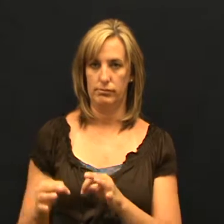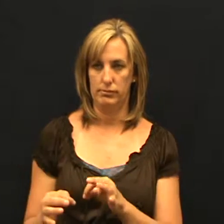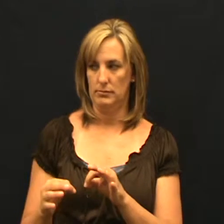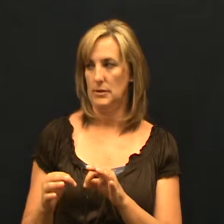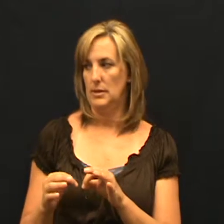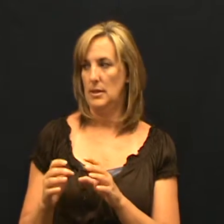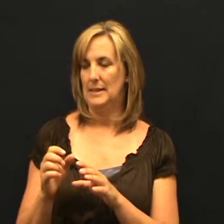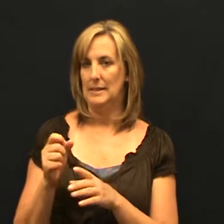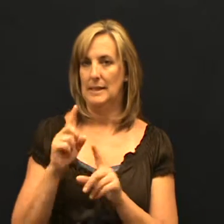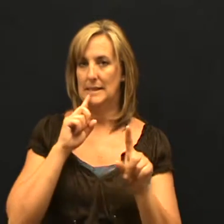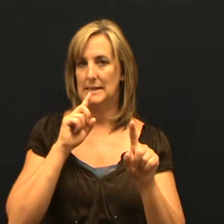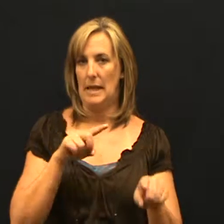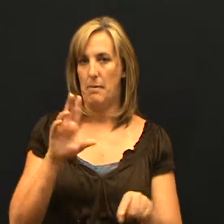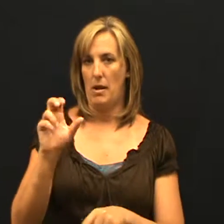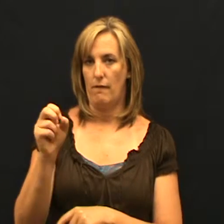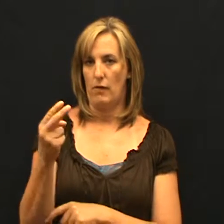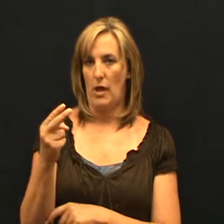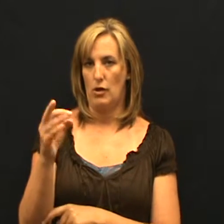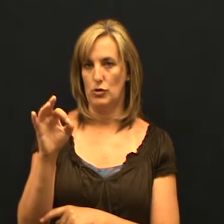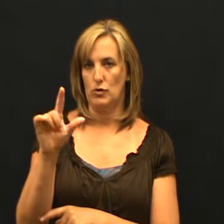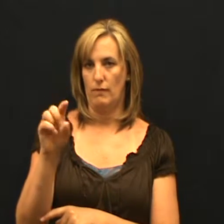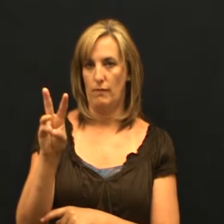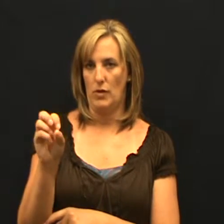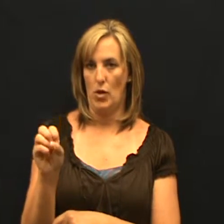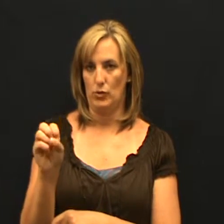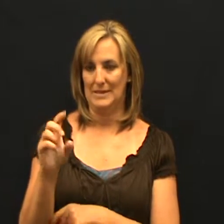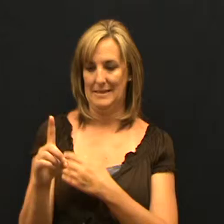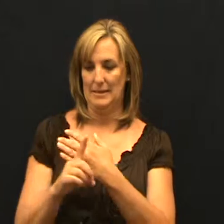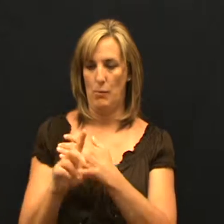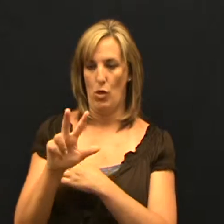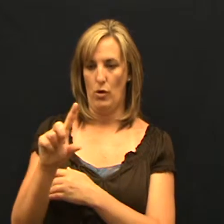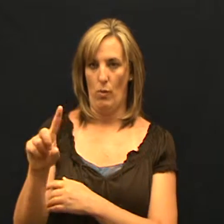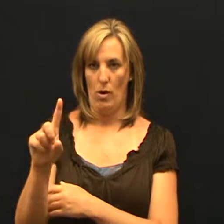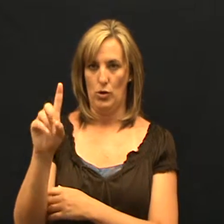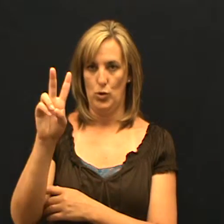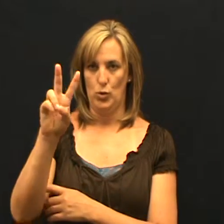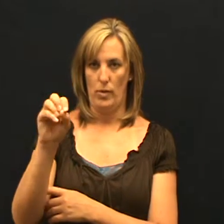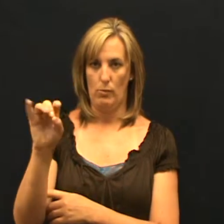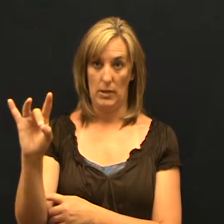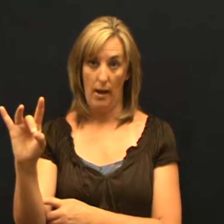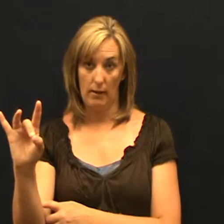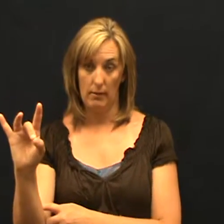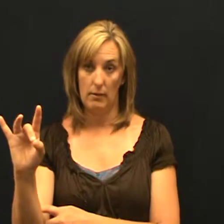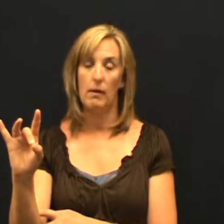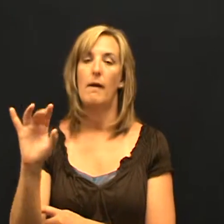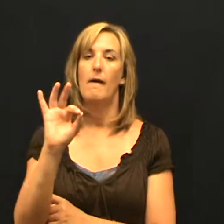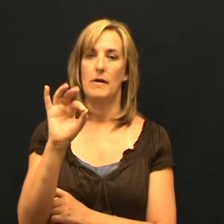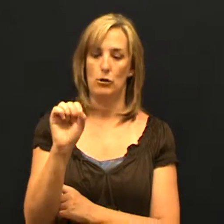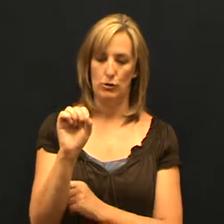for the year end December 31, 2008, and we'll take a look at the financial statements and see if we can make that